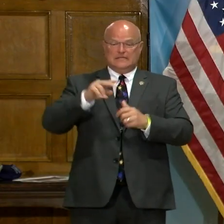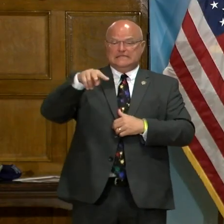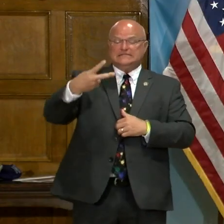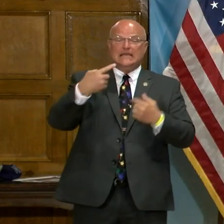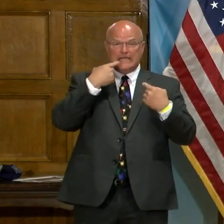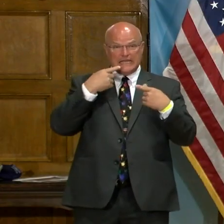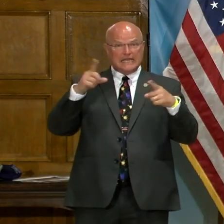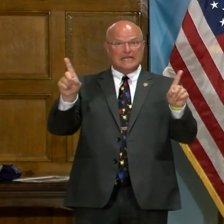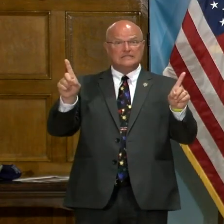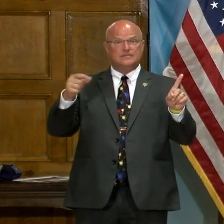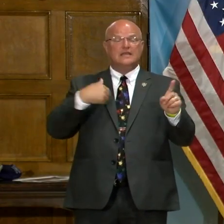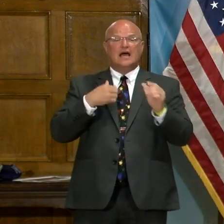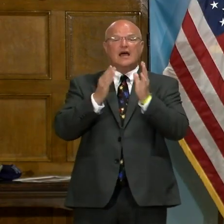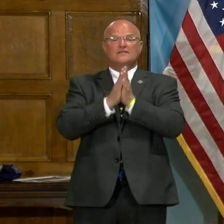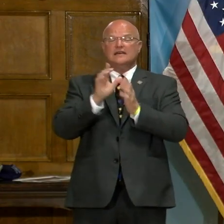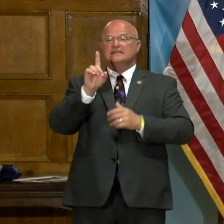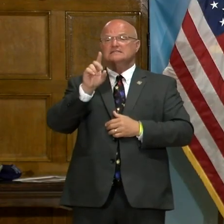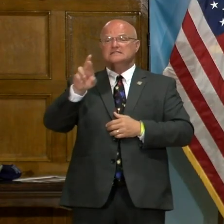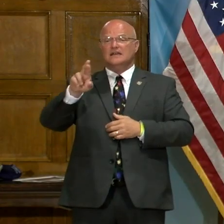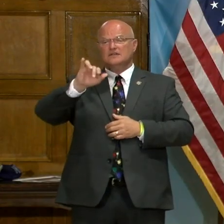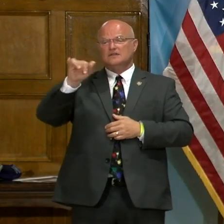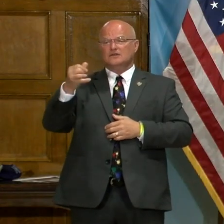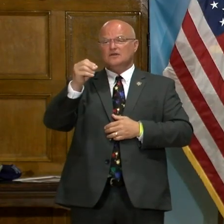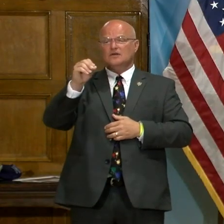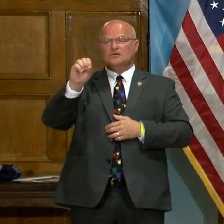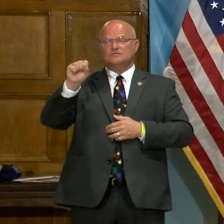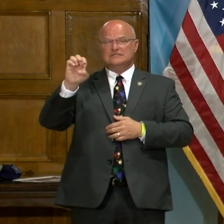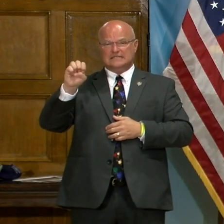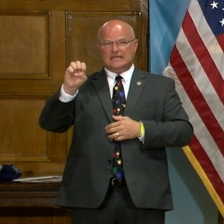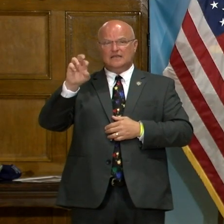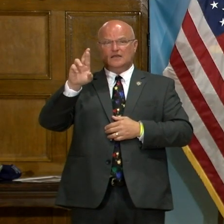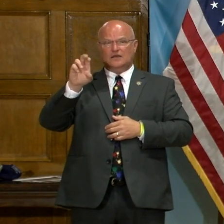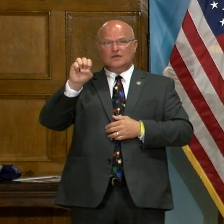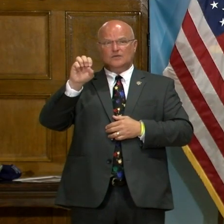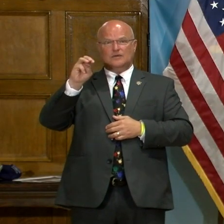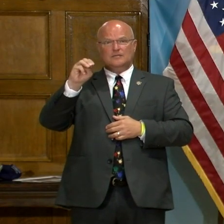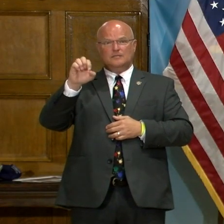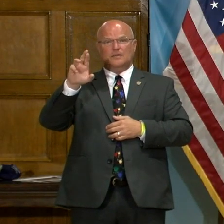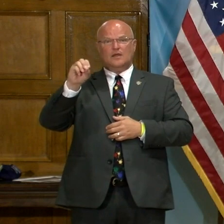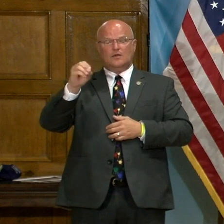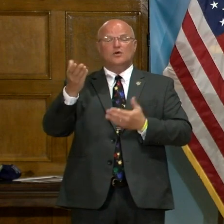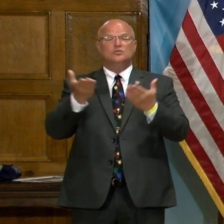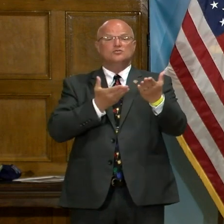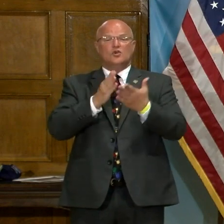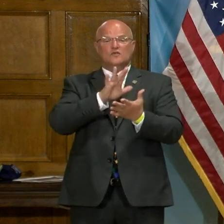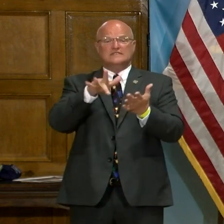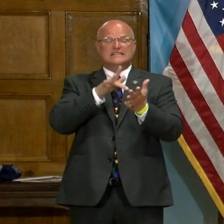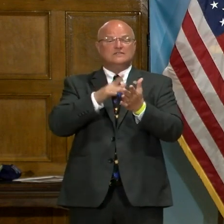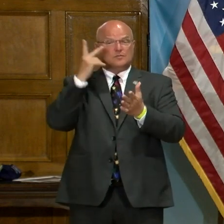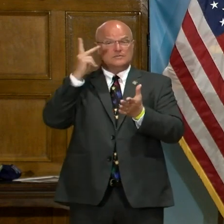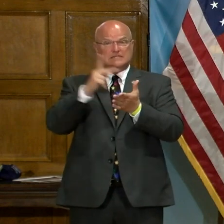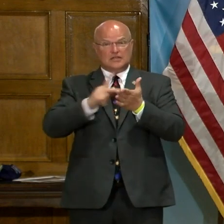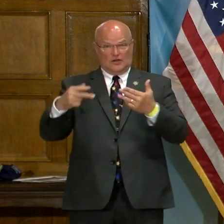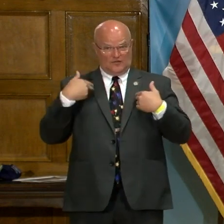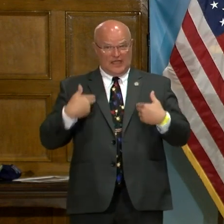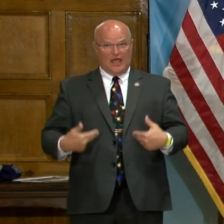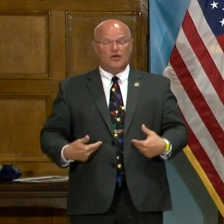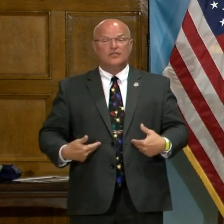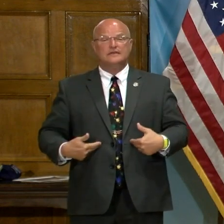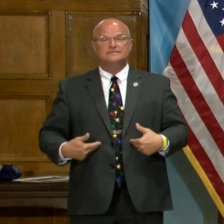second announcement. I've asked Dr. Jose Romero to serve as interim Secretary of